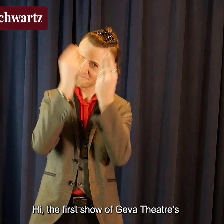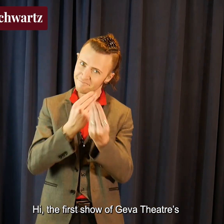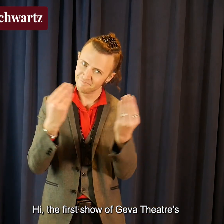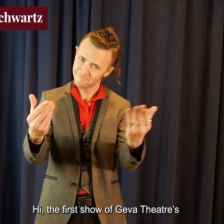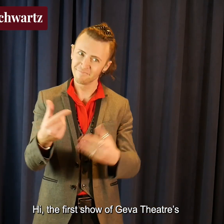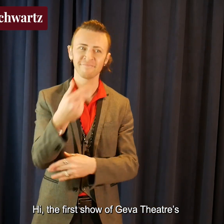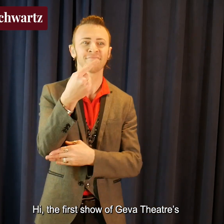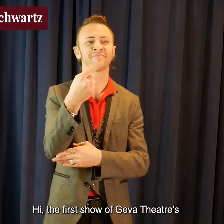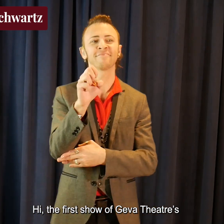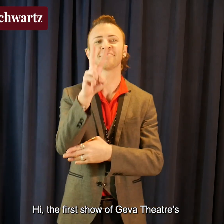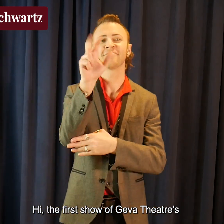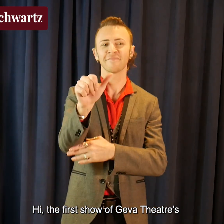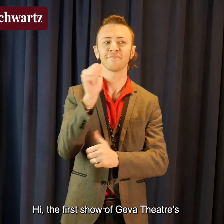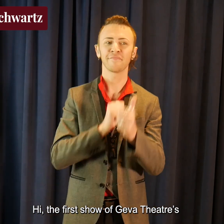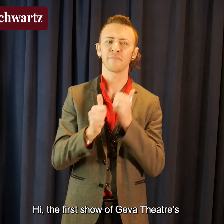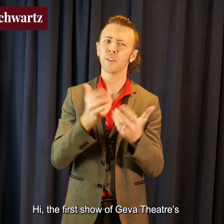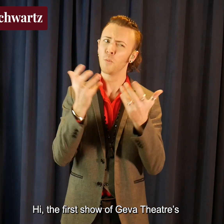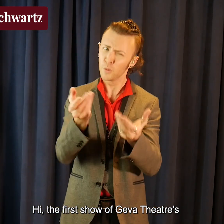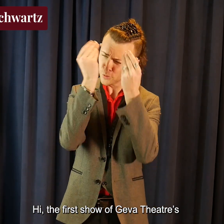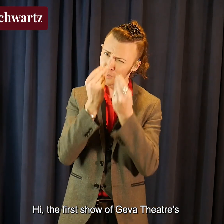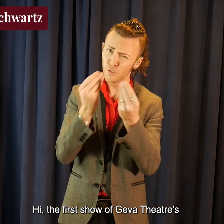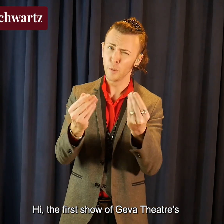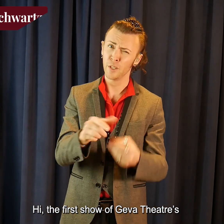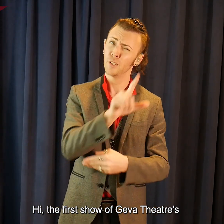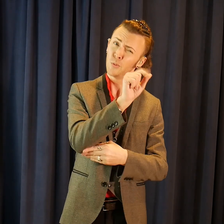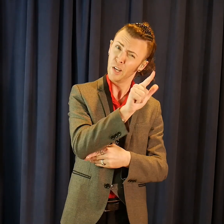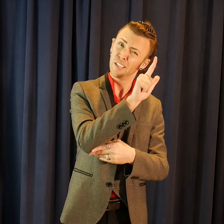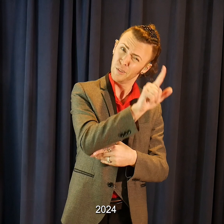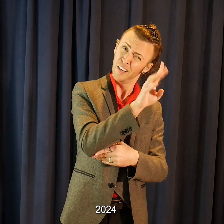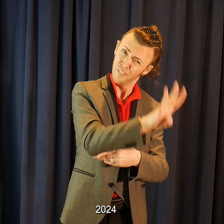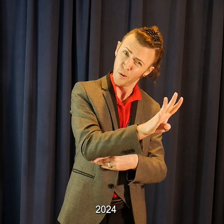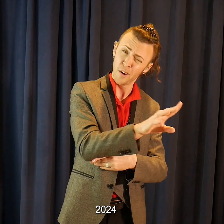The first show of Geva Theater's